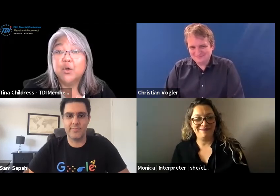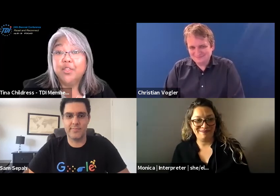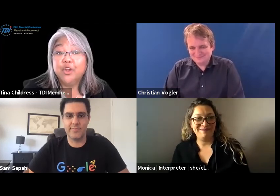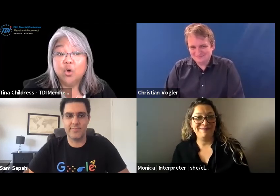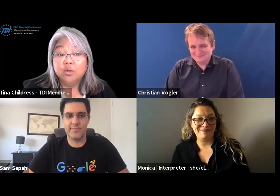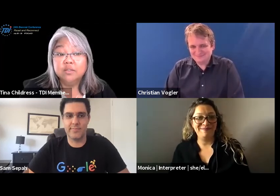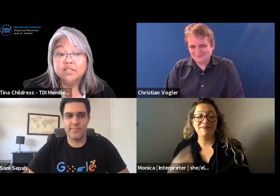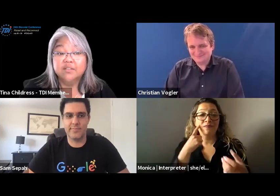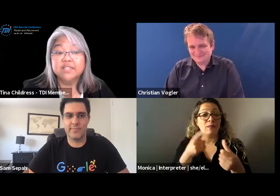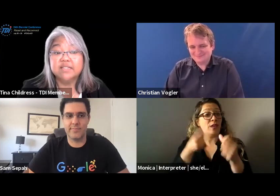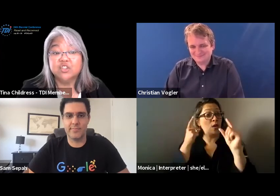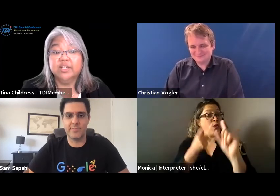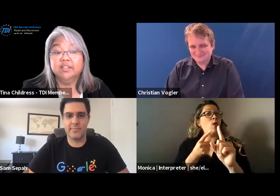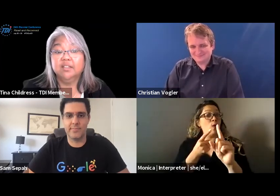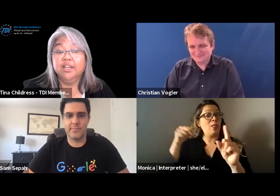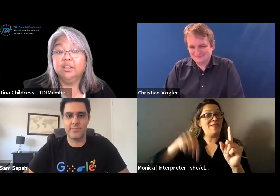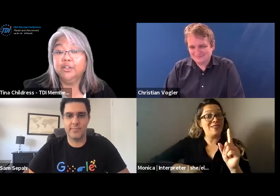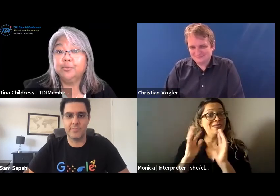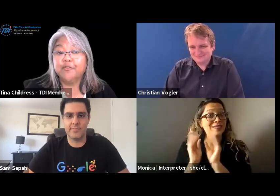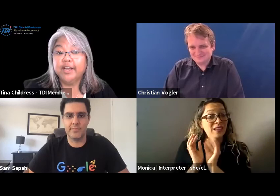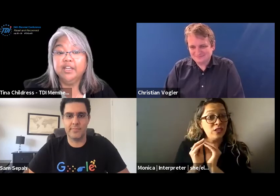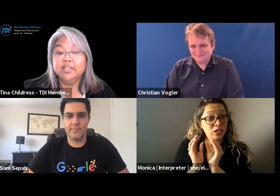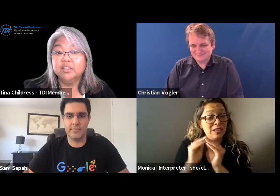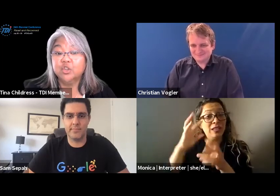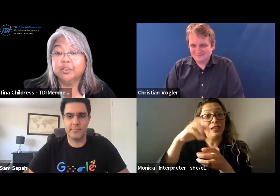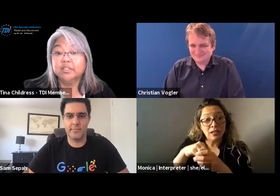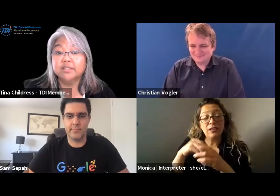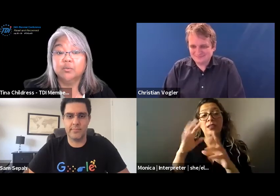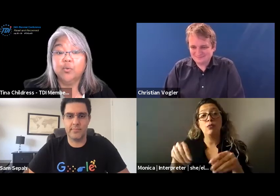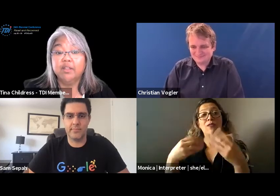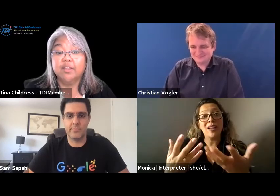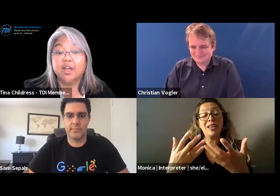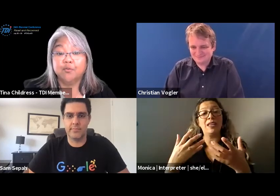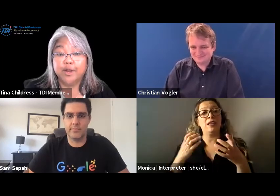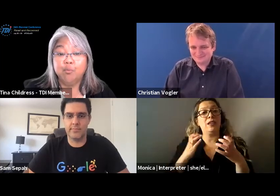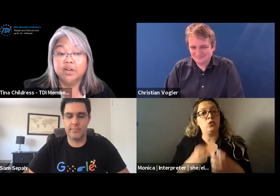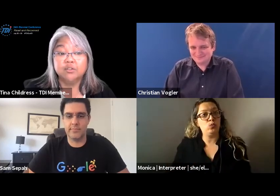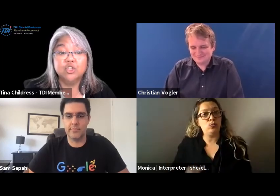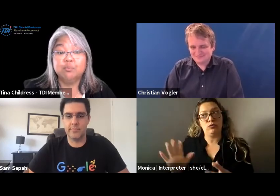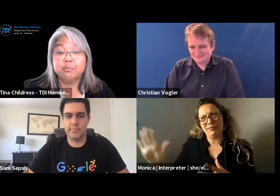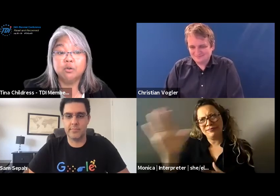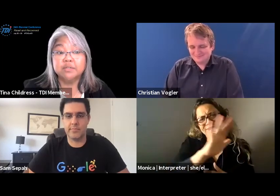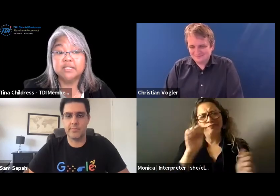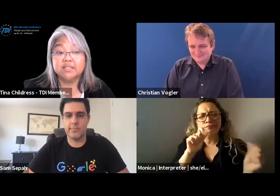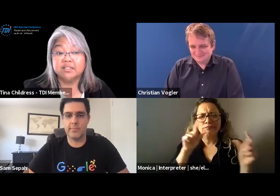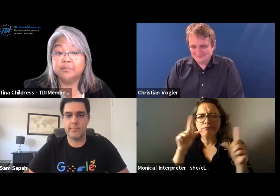So the goals of this session include providing consumers with a framework to propose